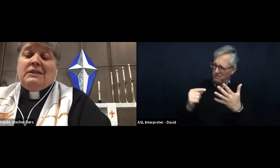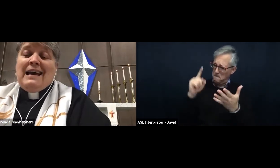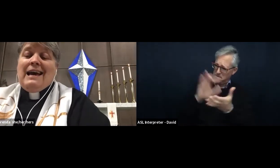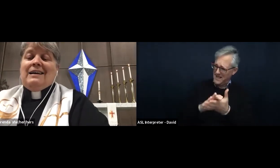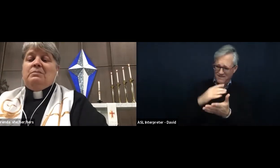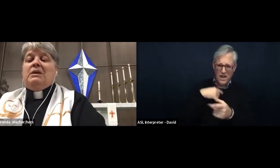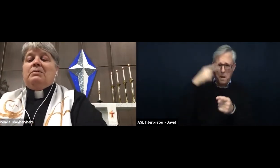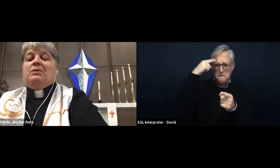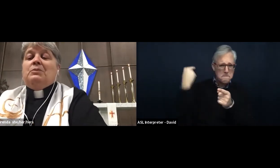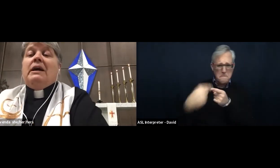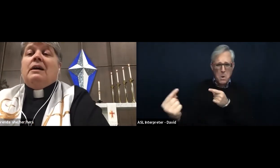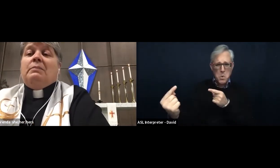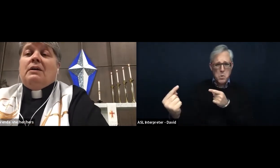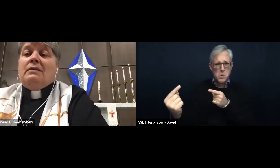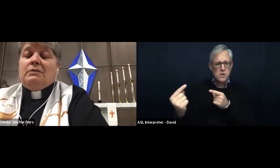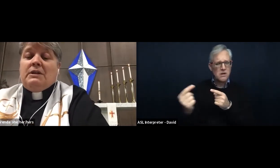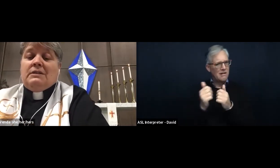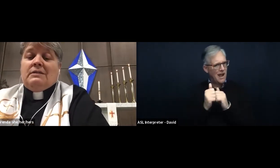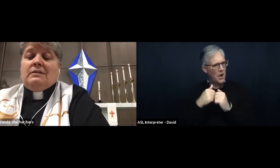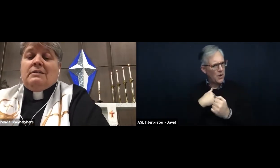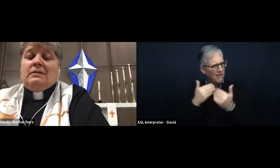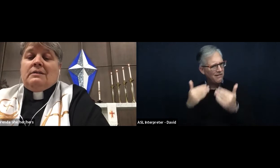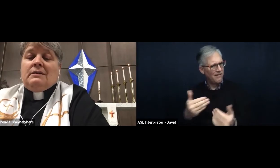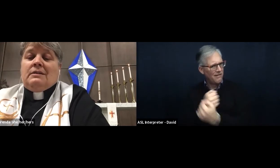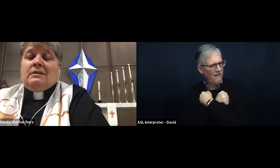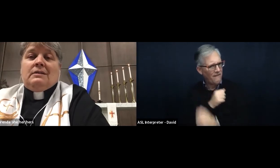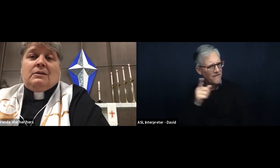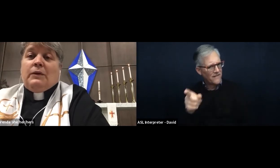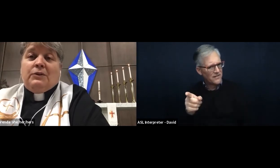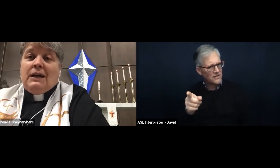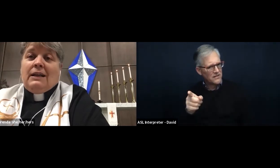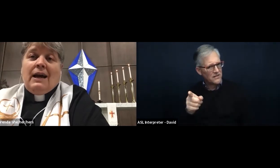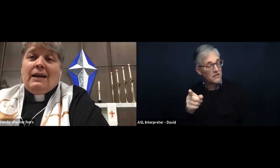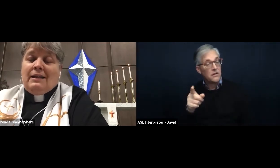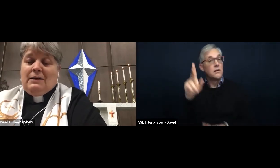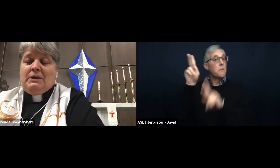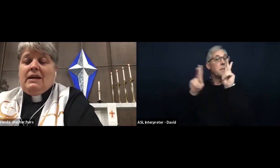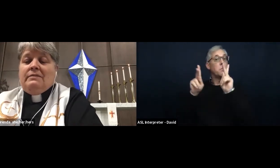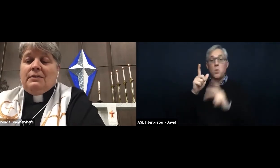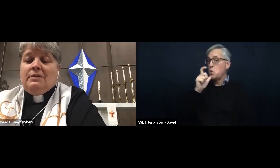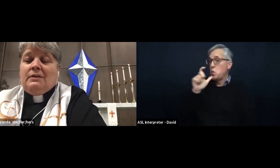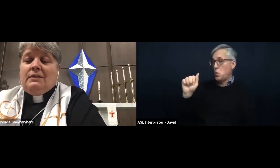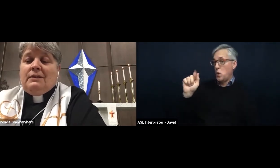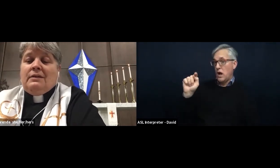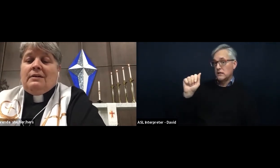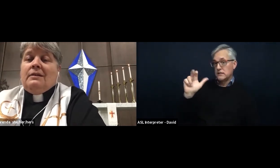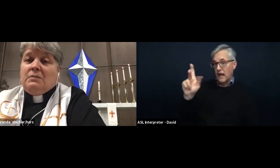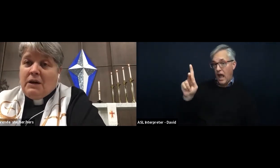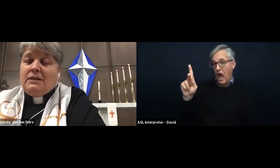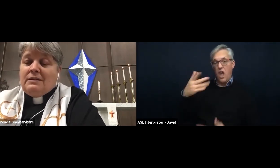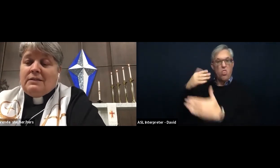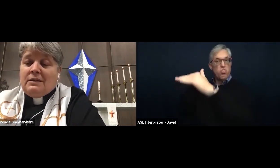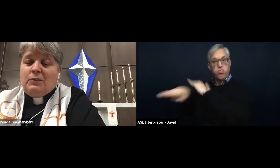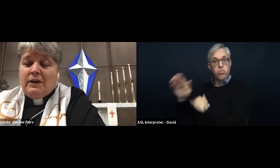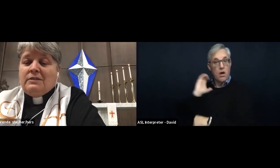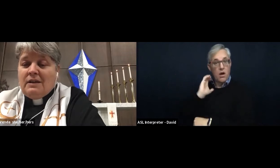Those who attack the people who make up our government. We do not like their behavior,